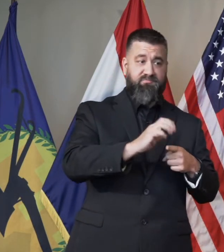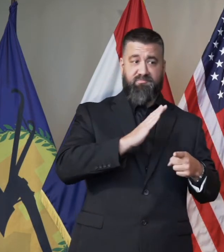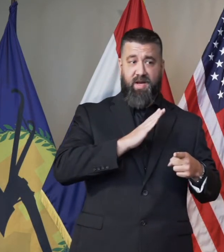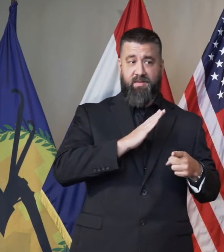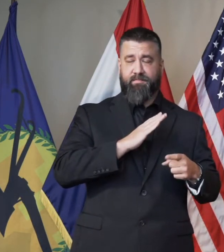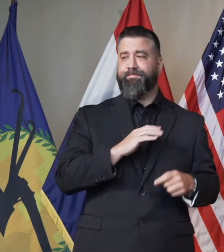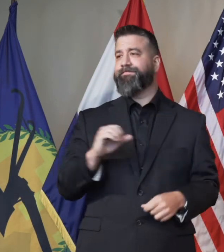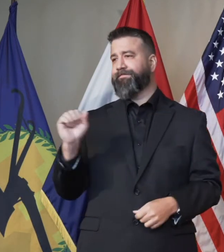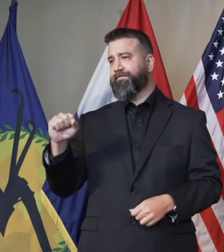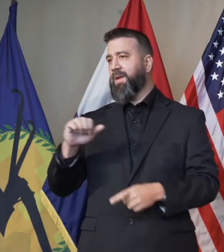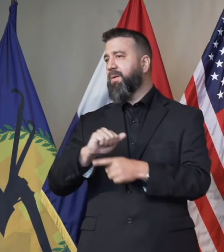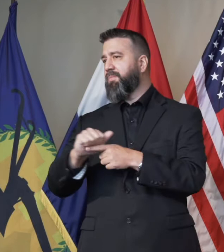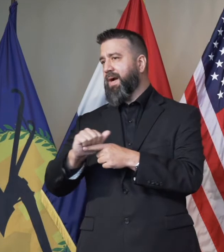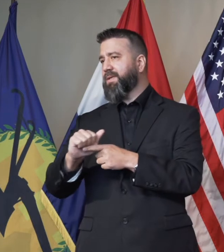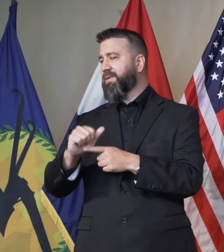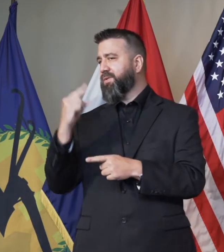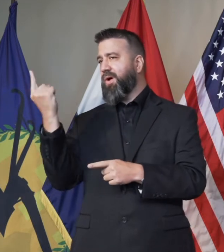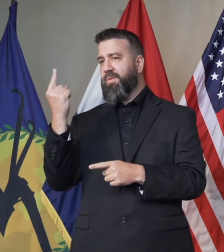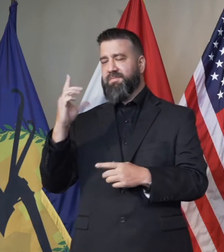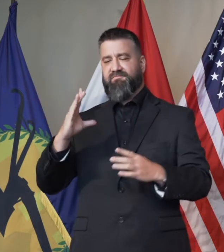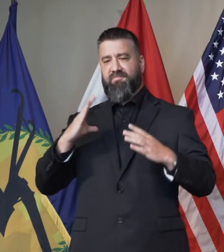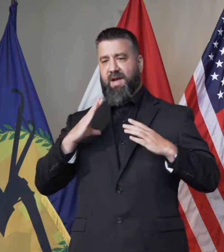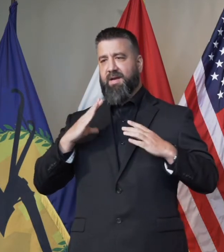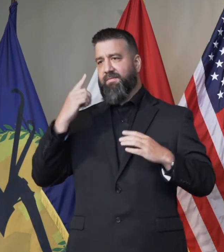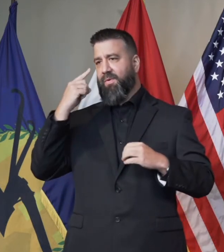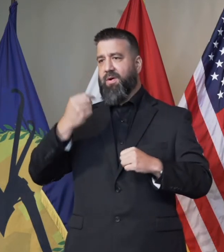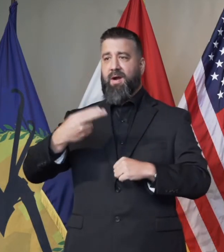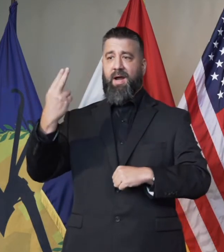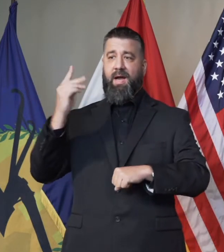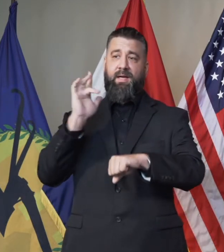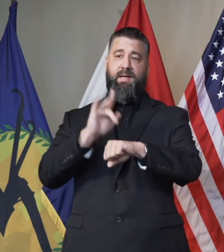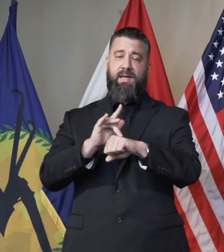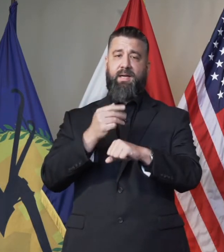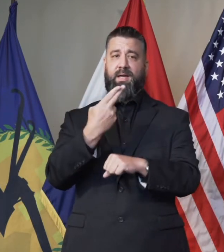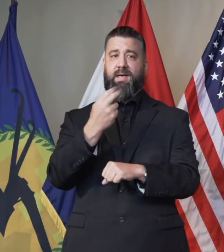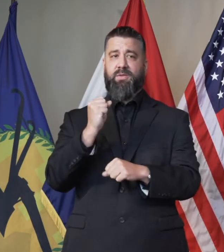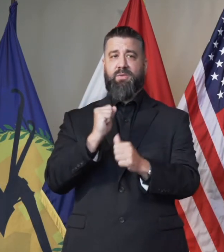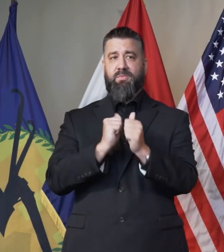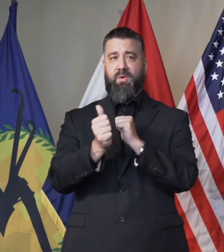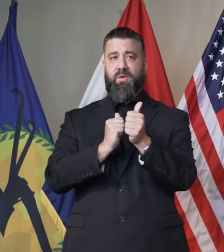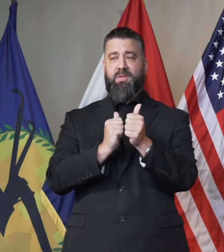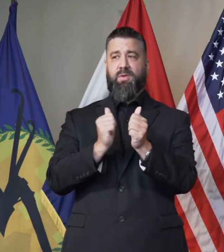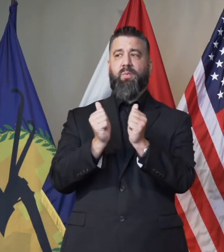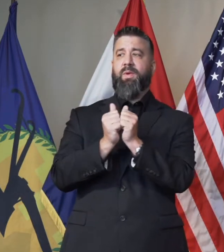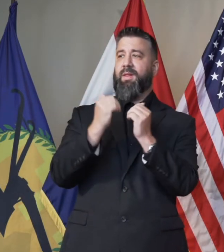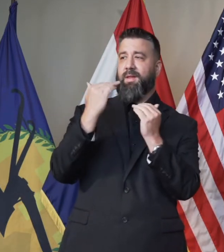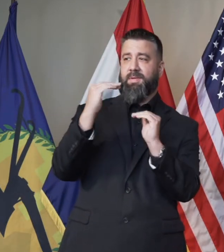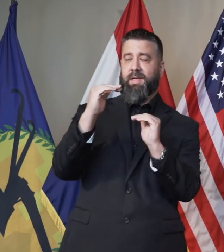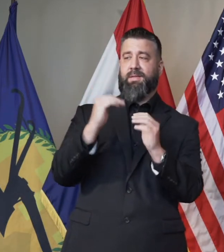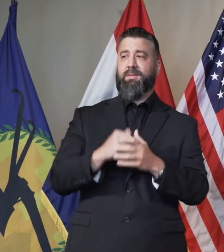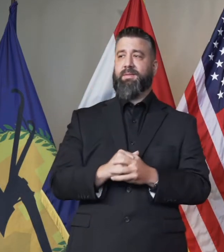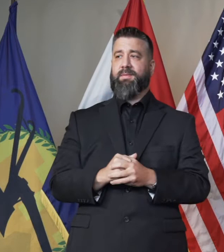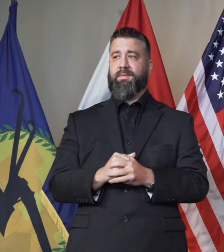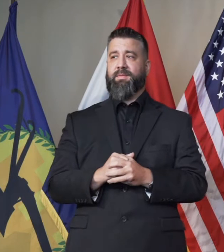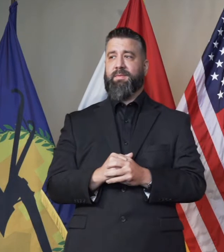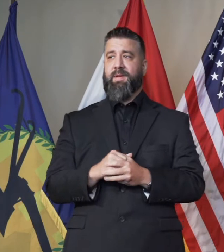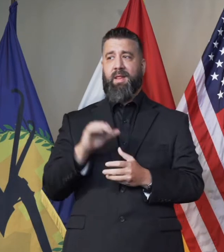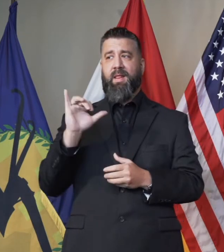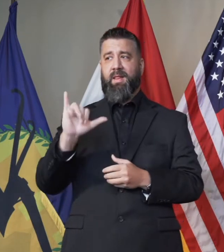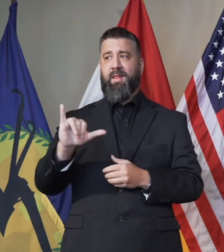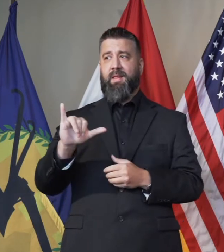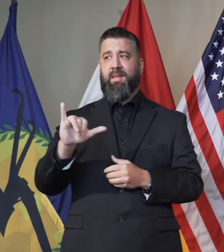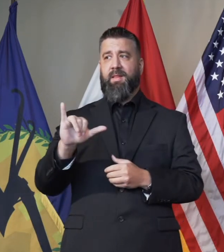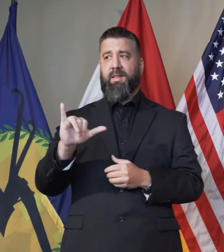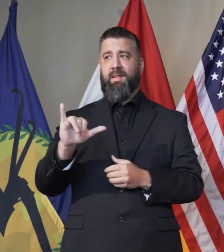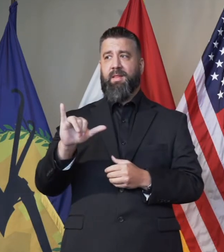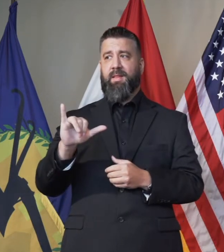have always been okay for high contact high school sports with limitations. So that has certainly